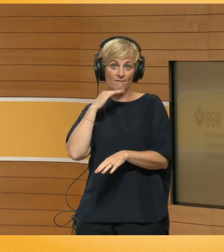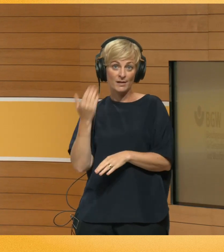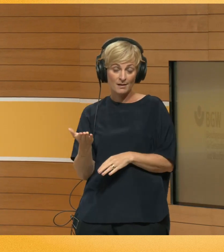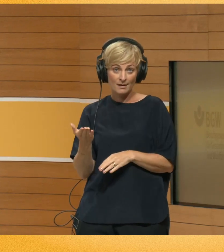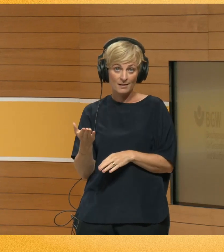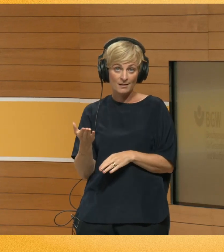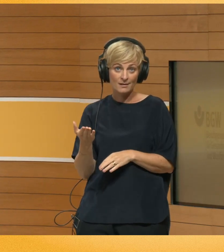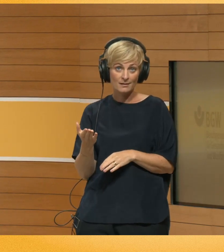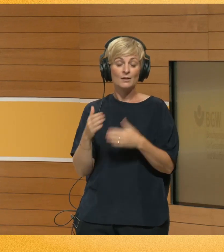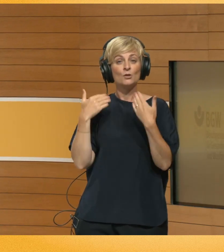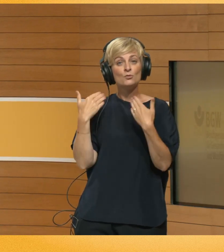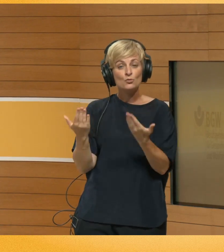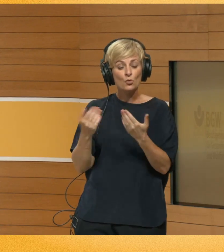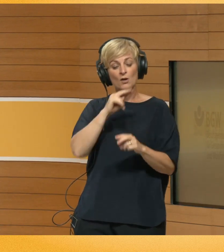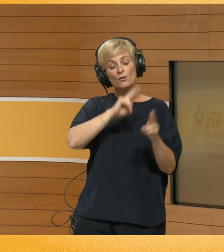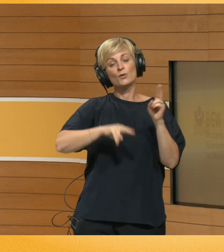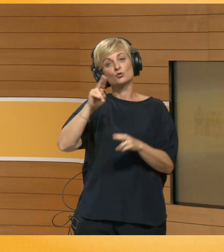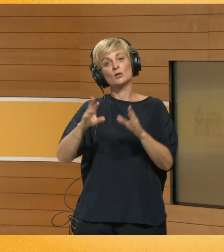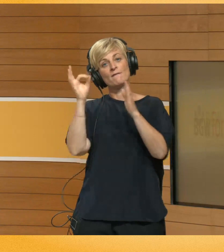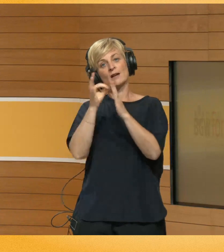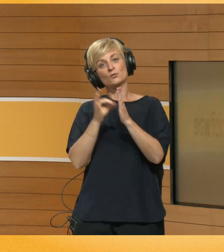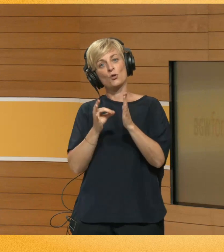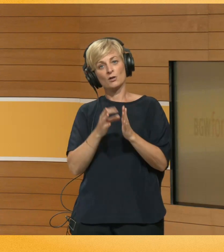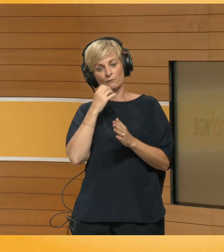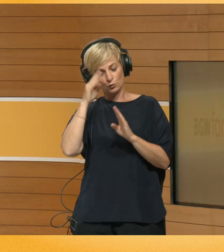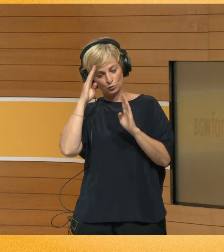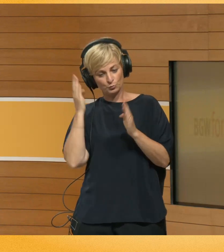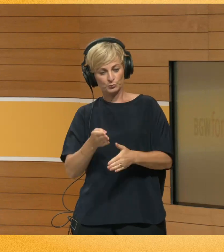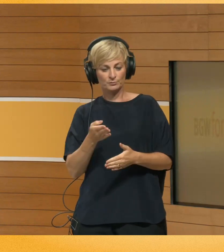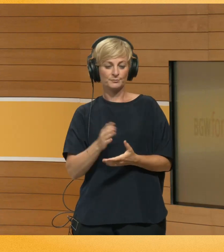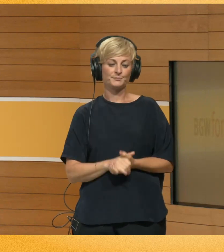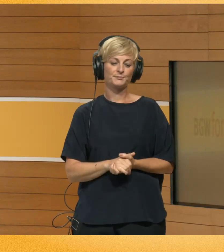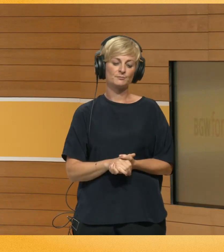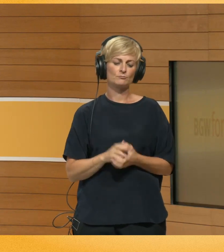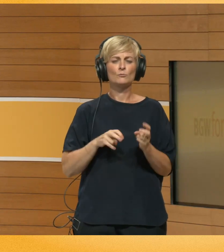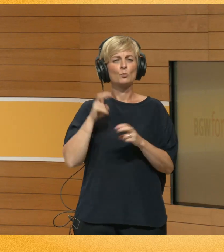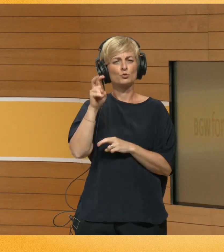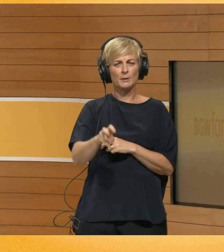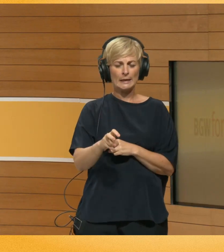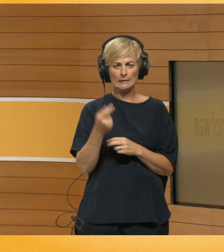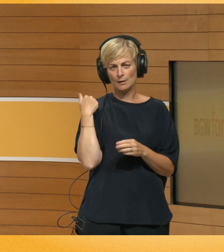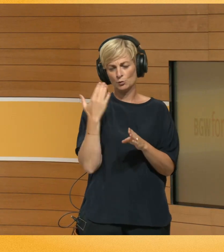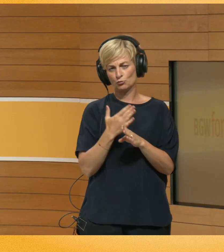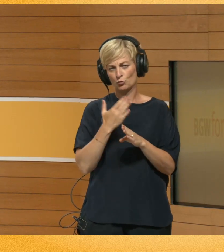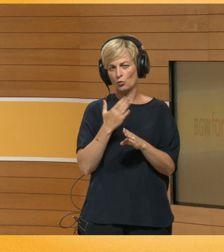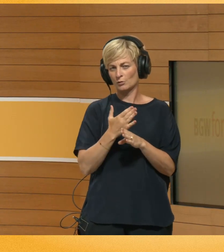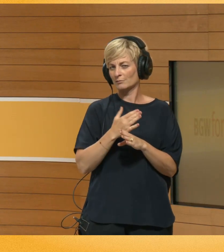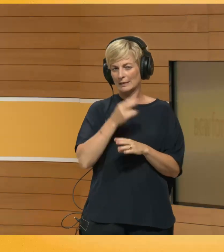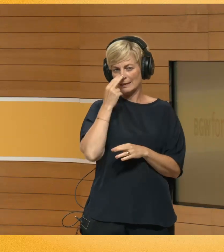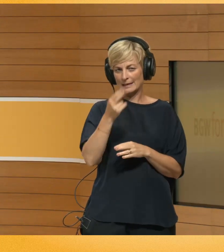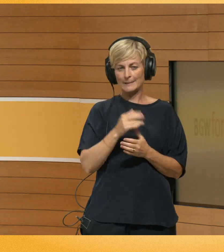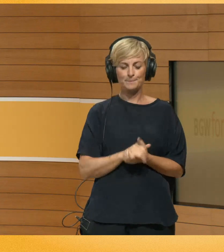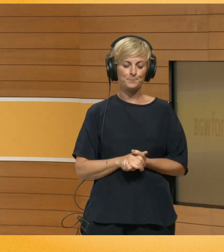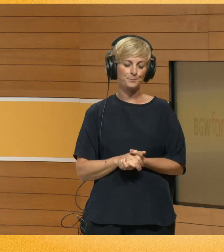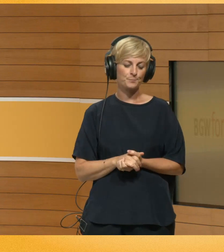health perspective. I'll skip through this because I think this is probably an old presentation actually. These are, but